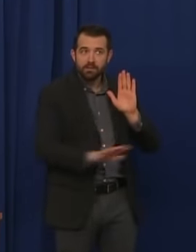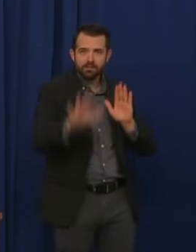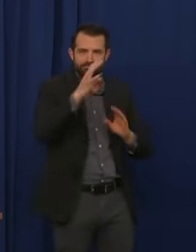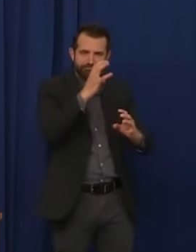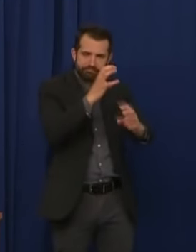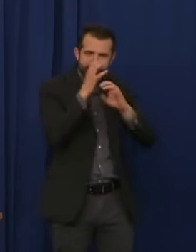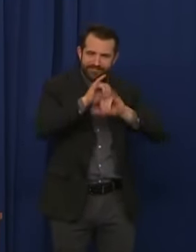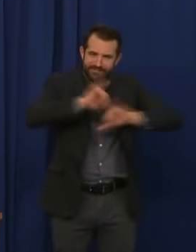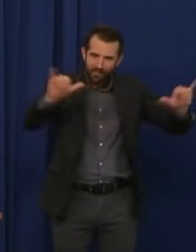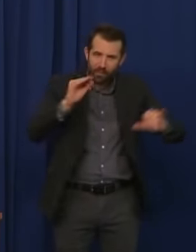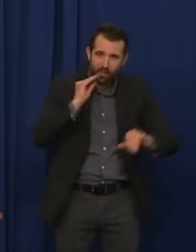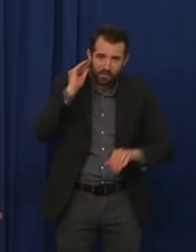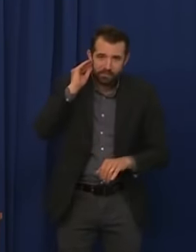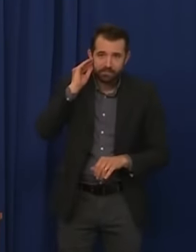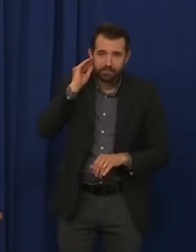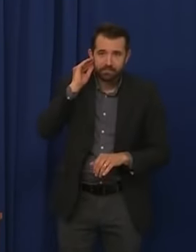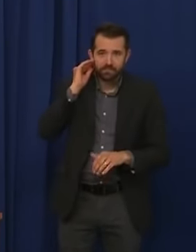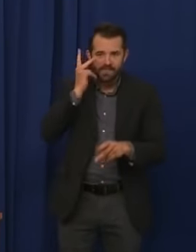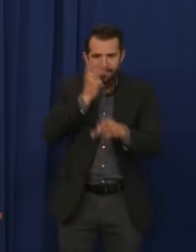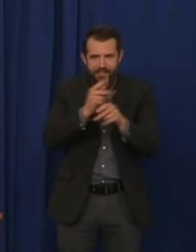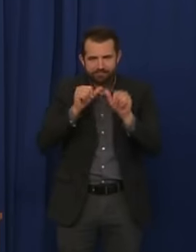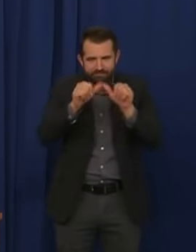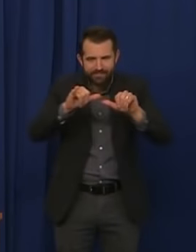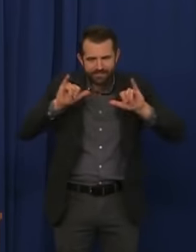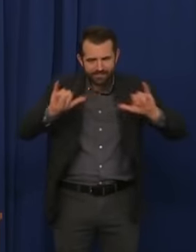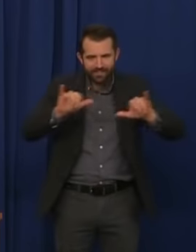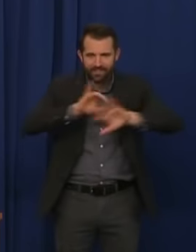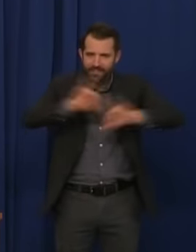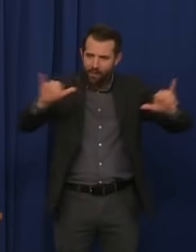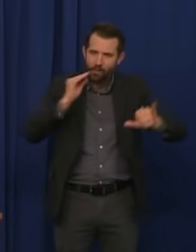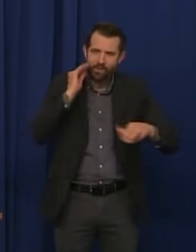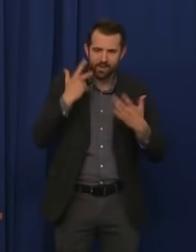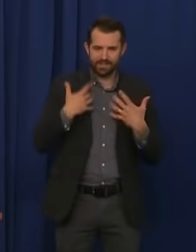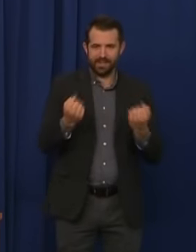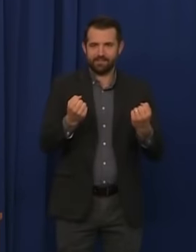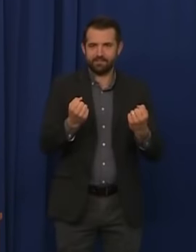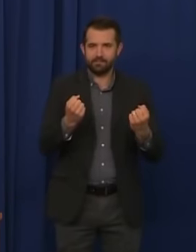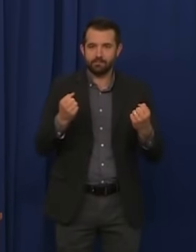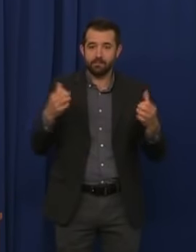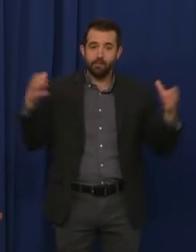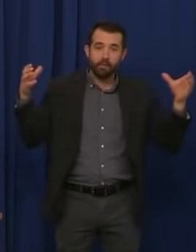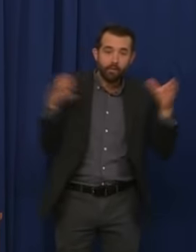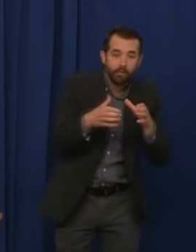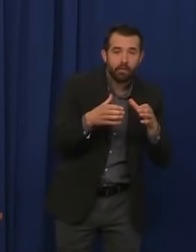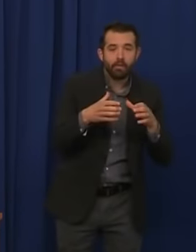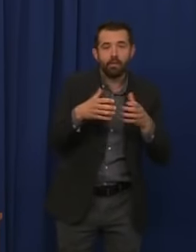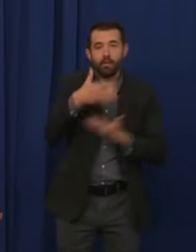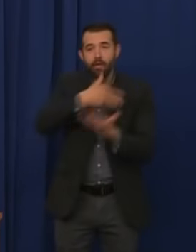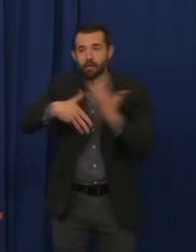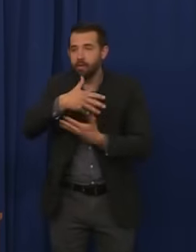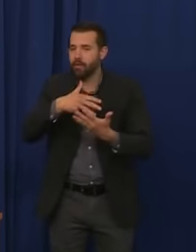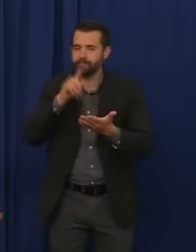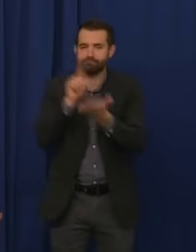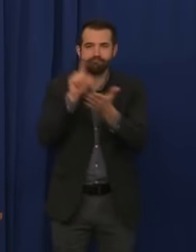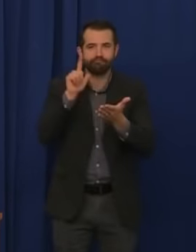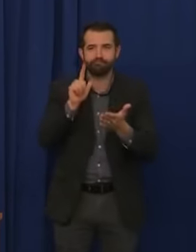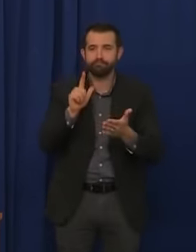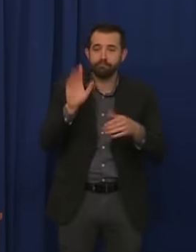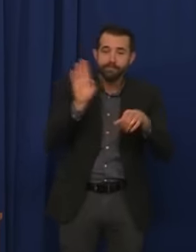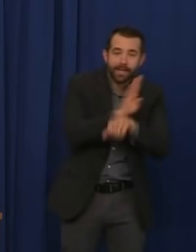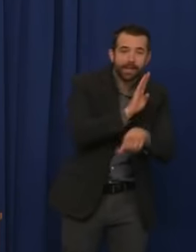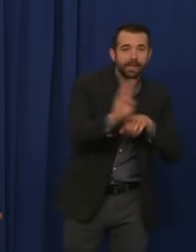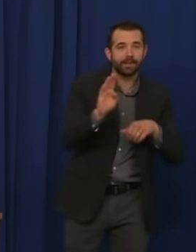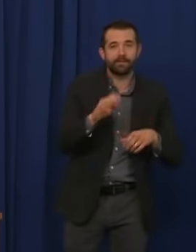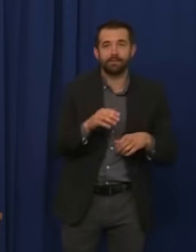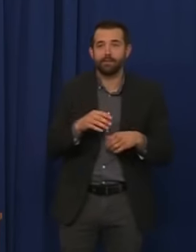home orders and orders prohibiting large gatherings and other common recreational and business activities.